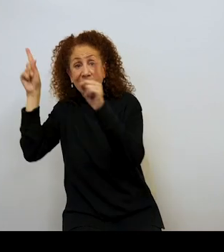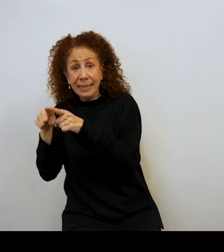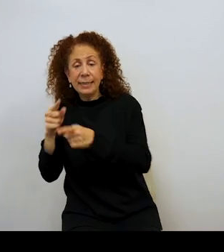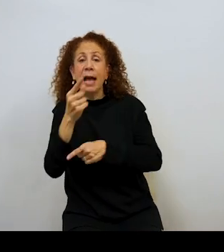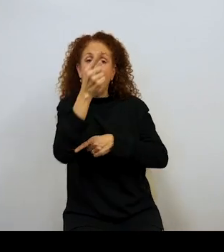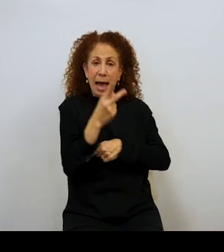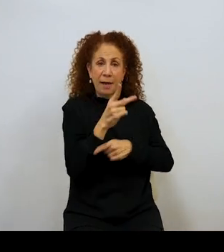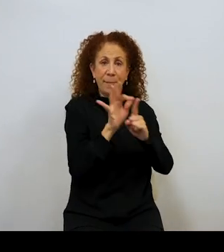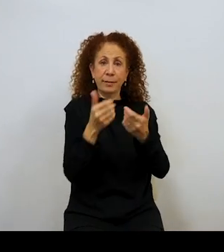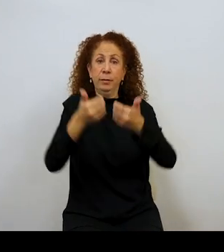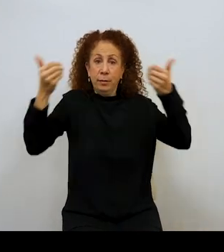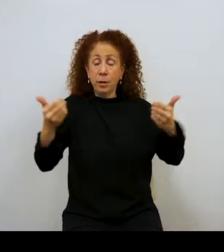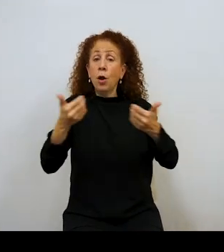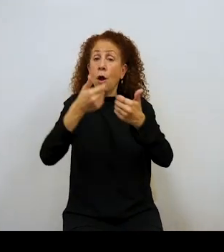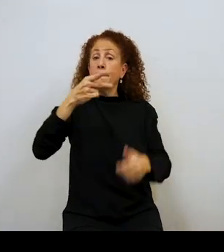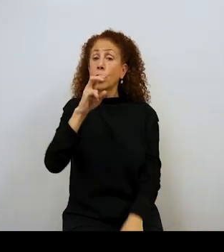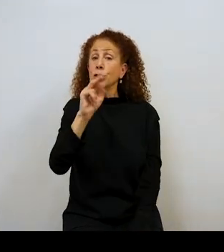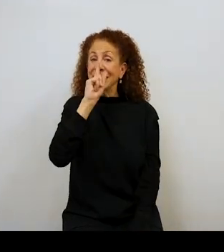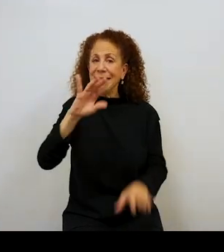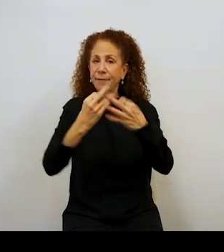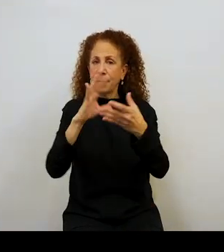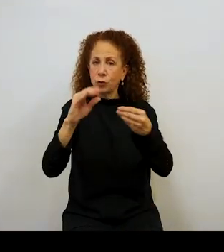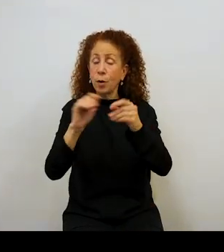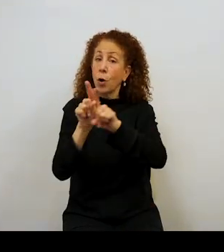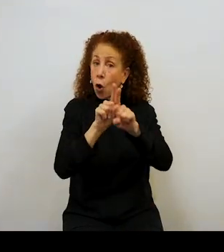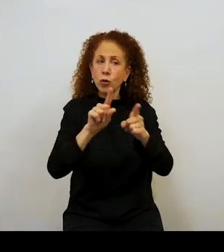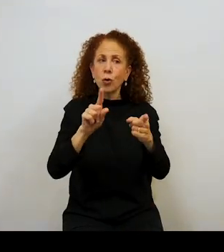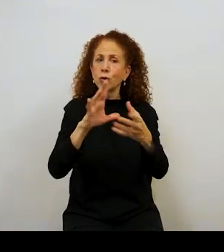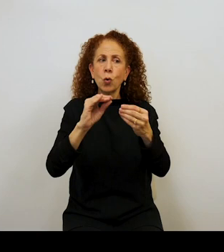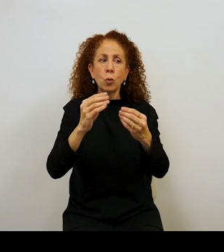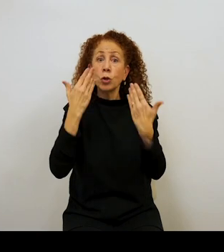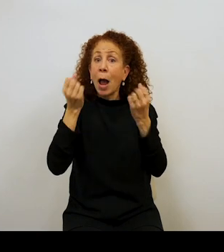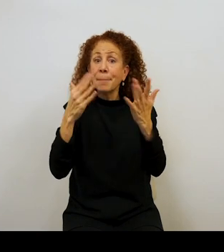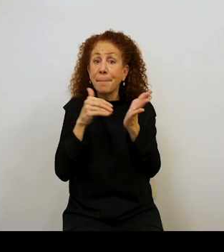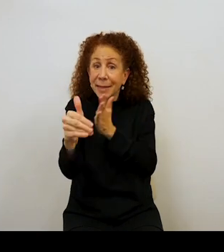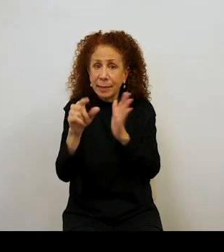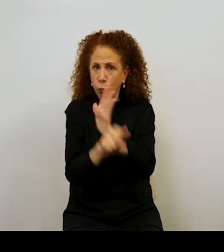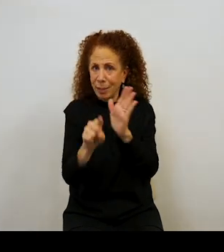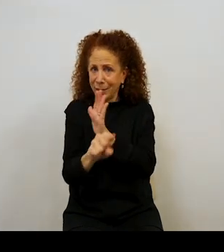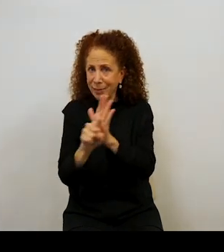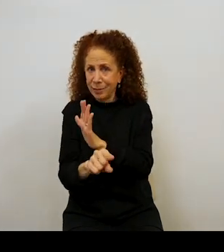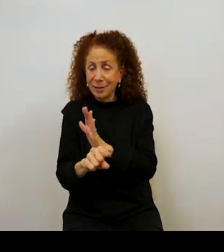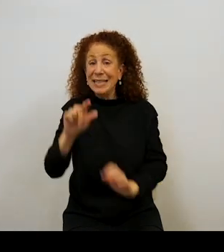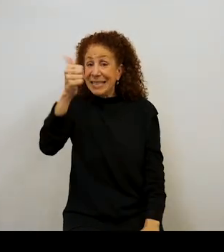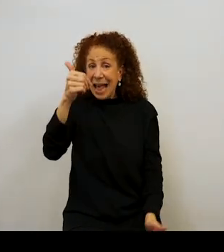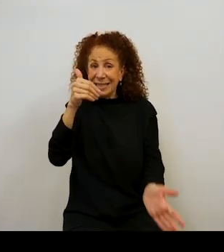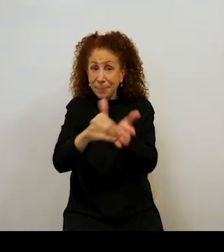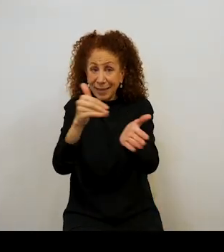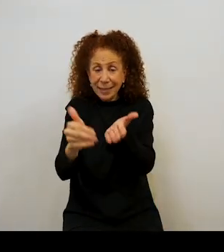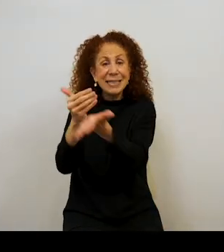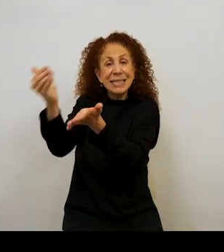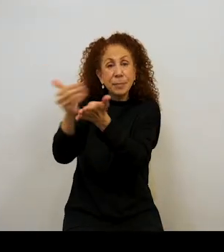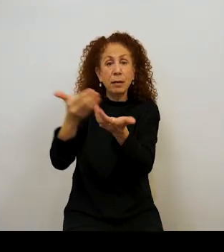story. Partition is a family story, but it's also a story of we don't even know how many, a million killed, tens of millions